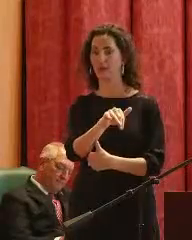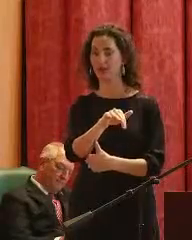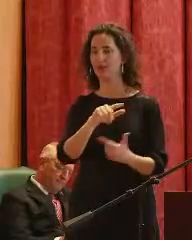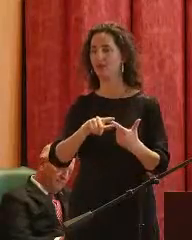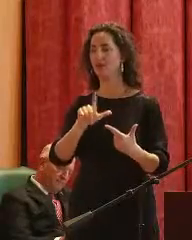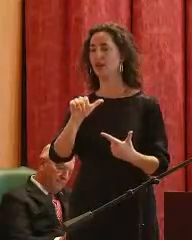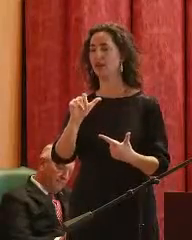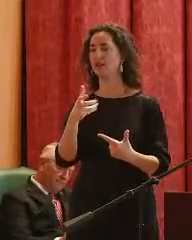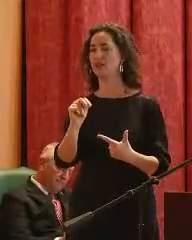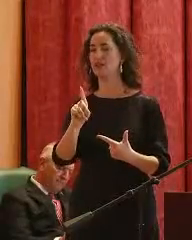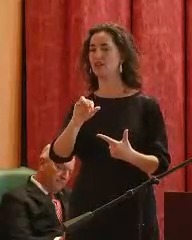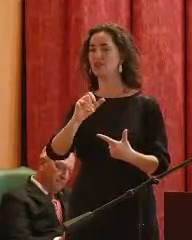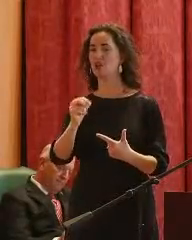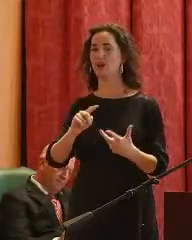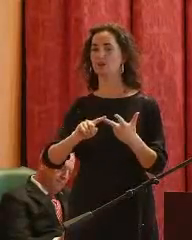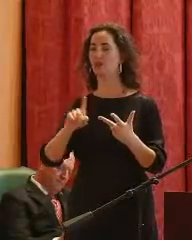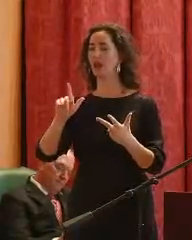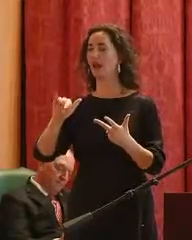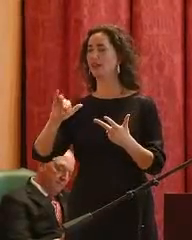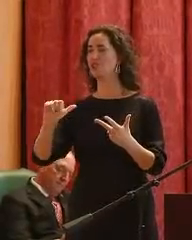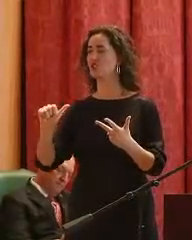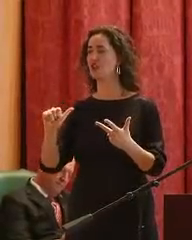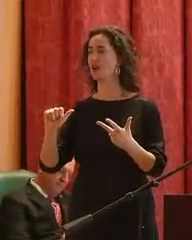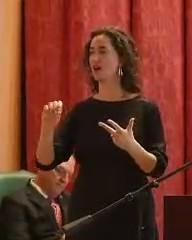Lillian Dejean, and Alacia Vaillant.